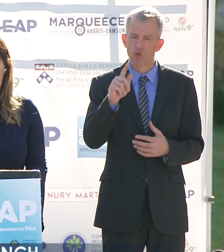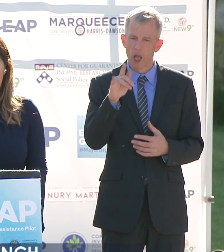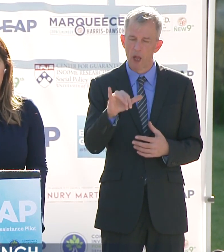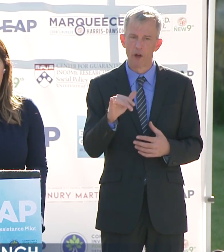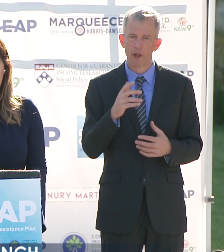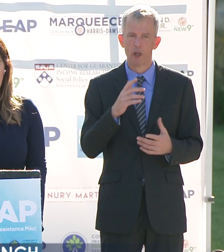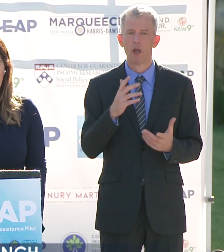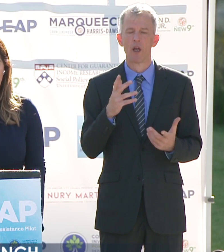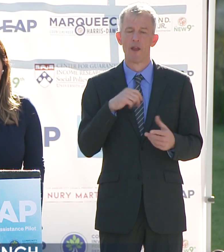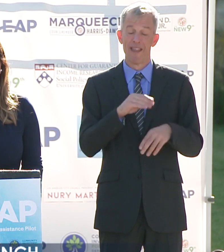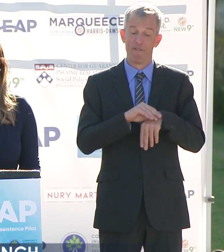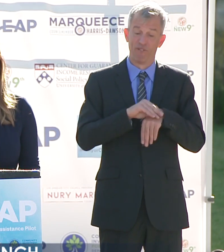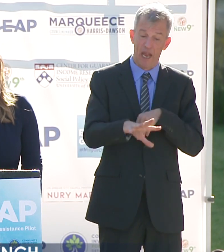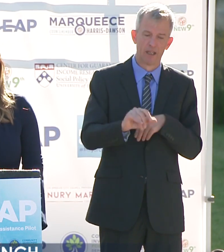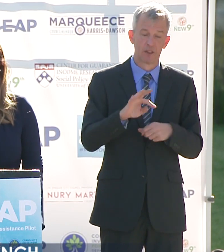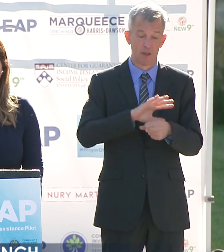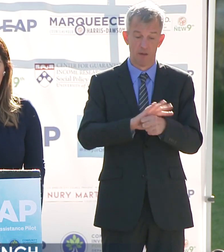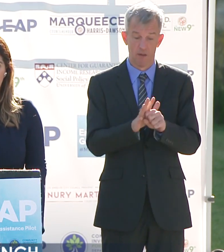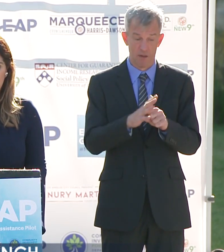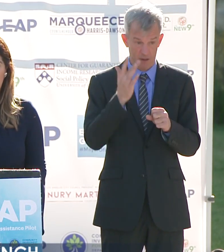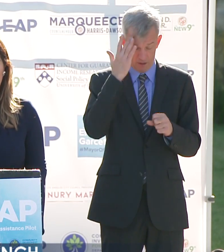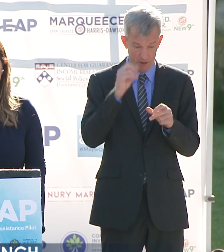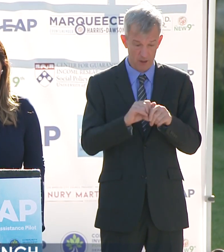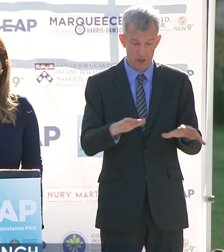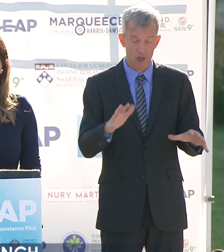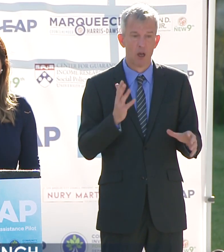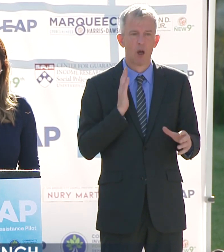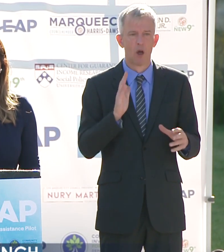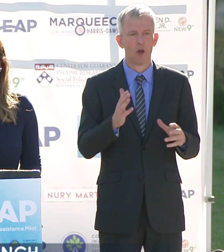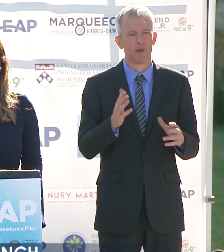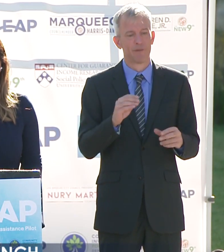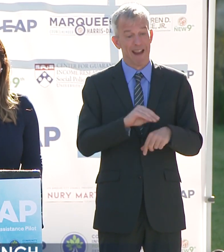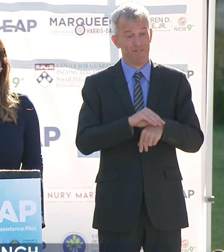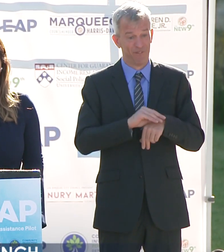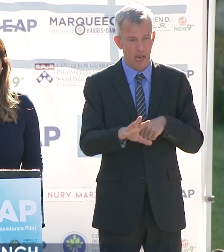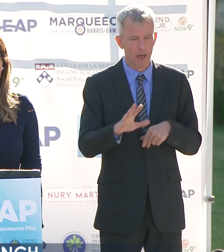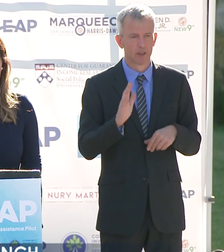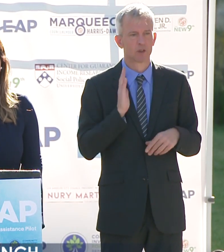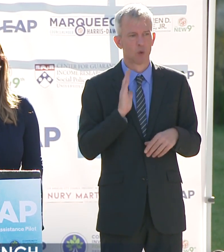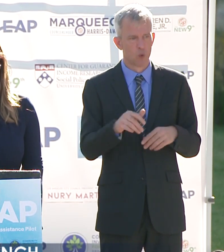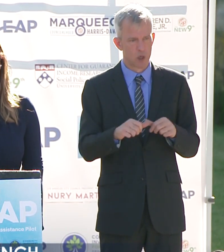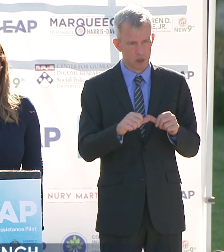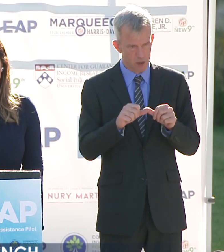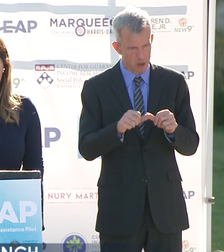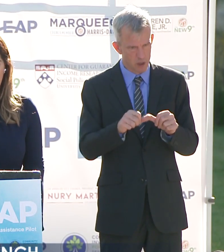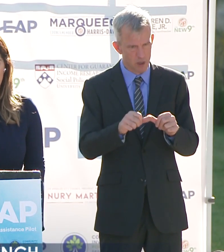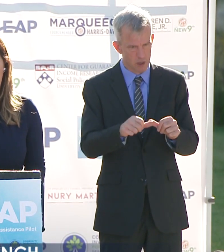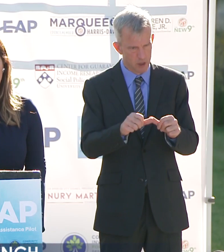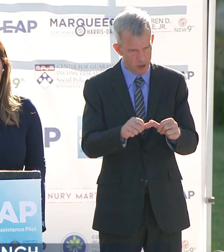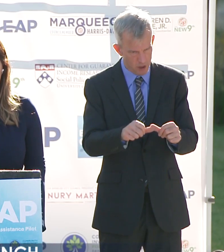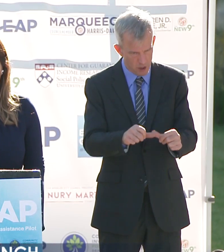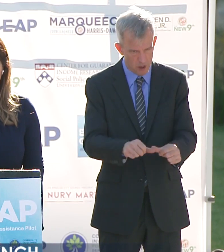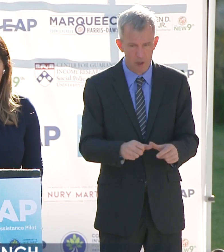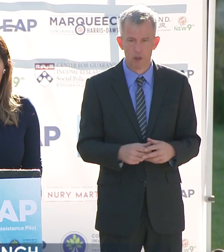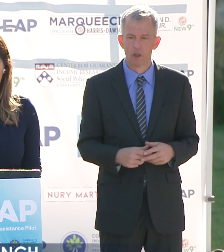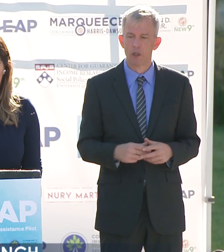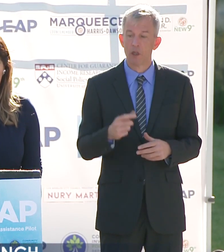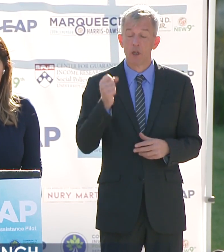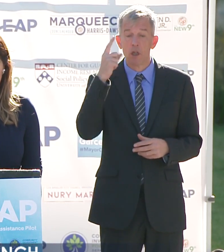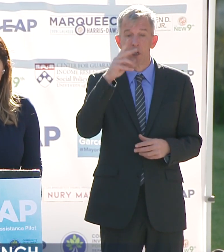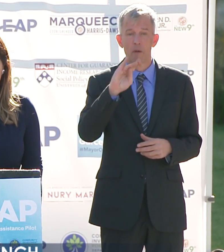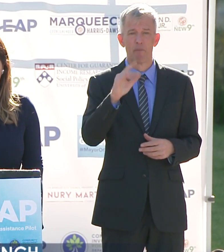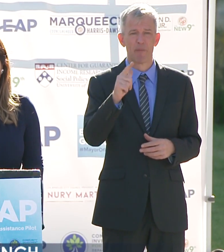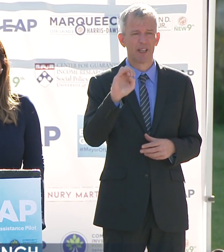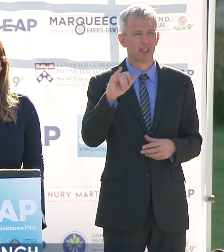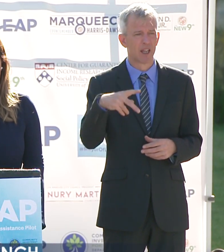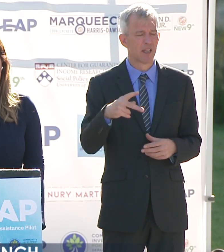pandemic itself. Big Leap has the potential to significantly change the lives of over 3,000 Angelenos and their